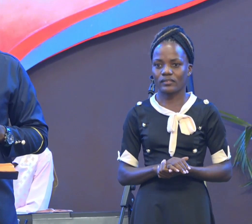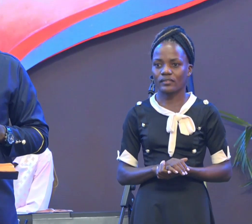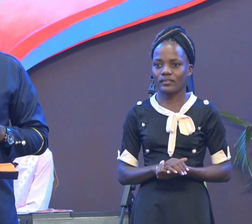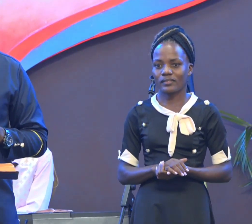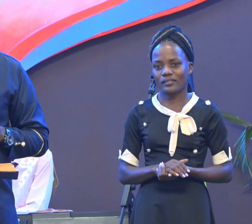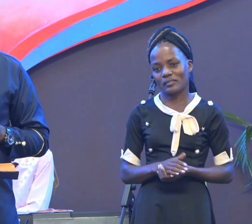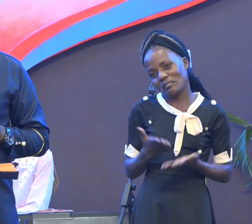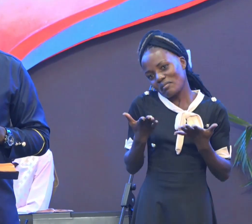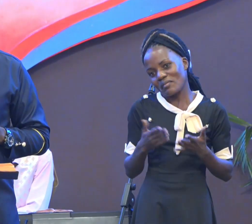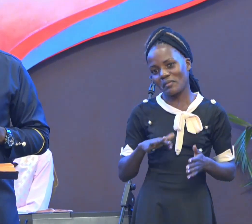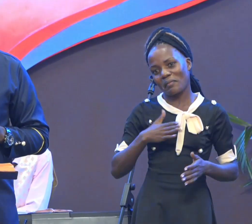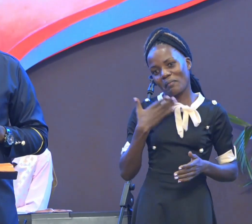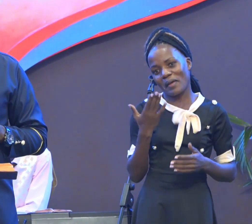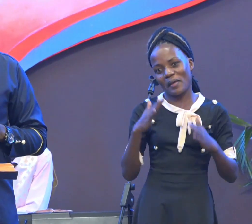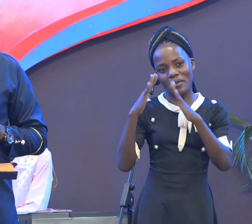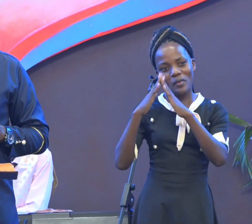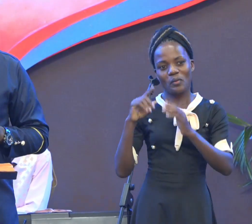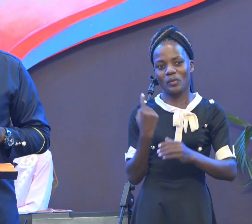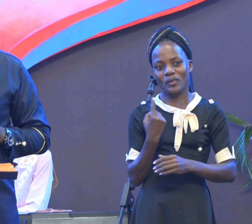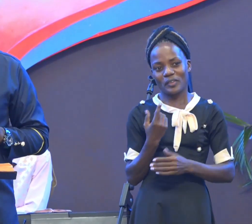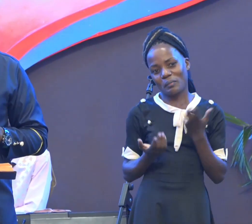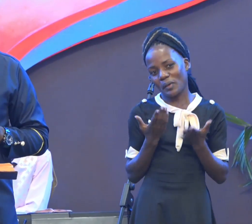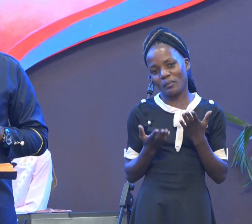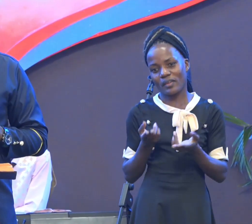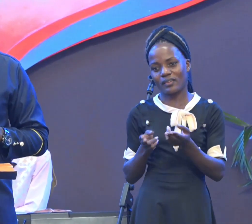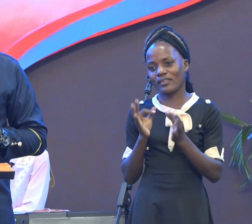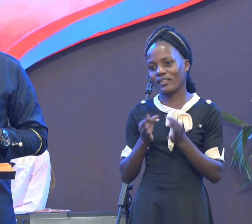night. At my place, not yours, don't fear.